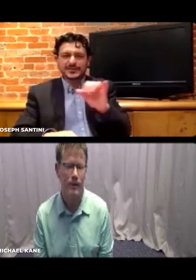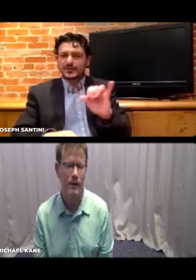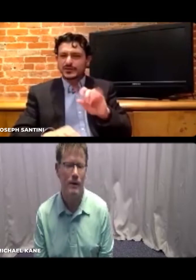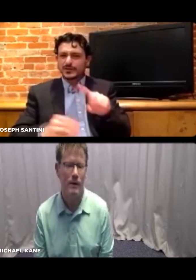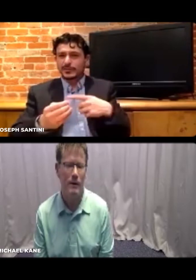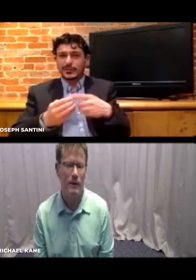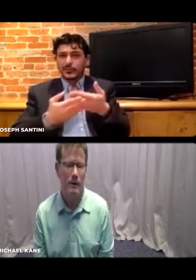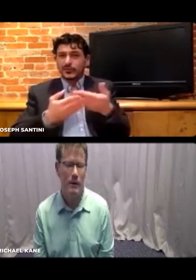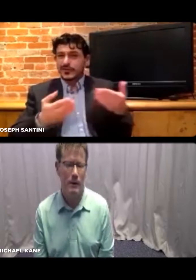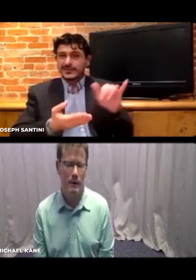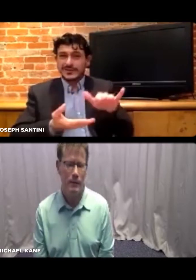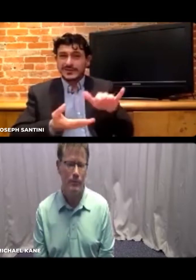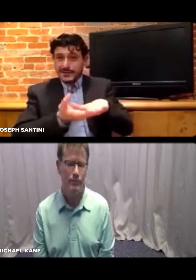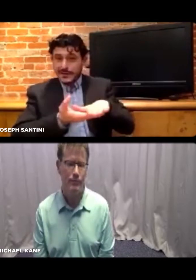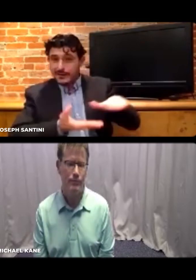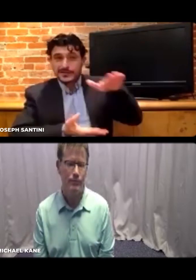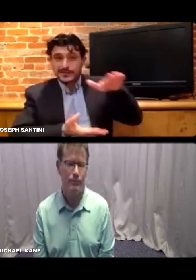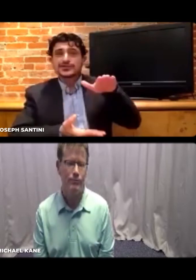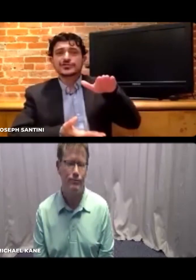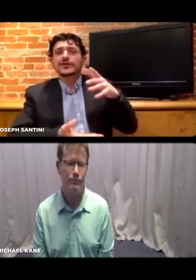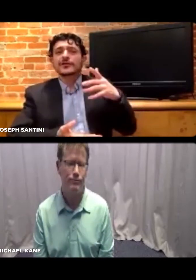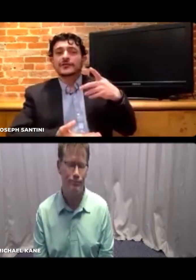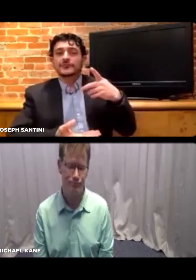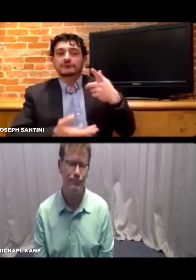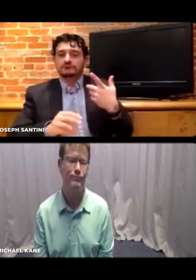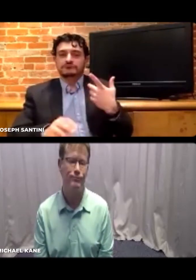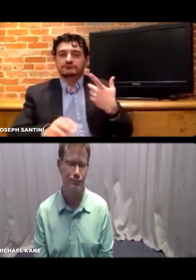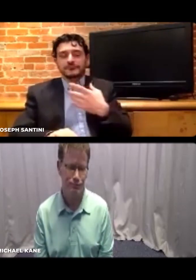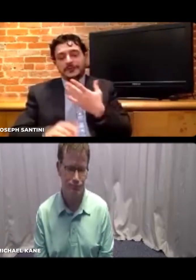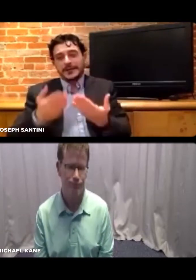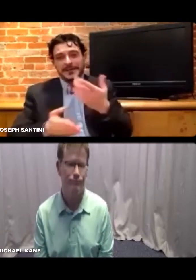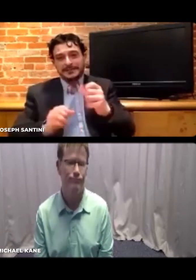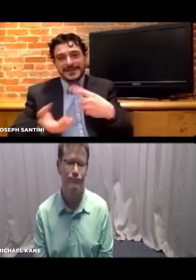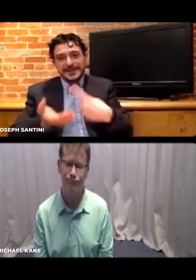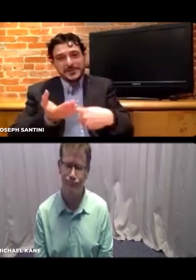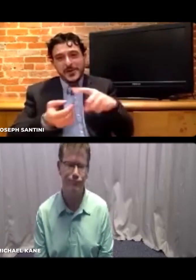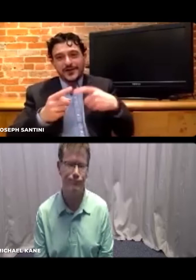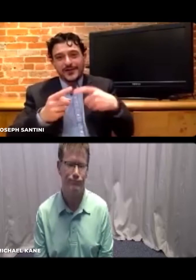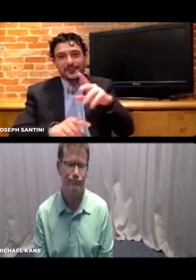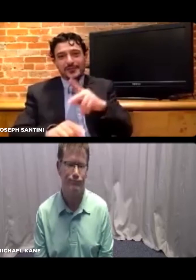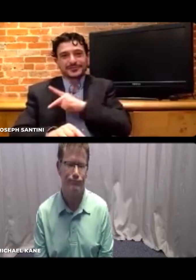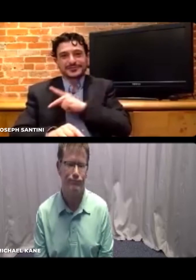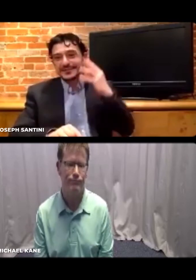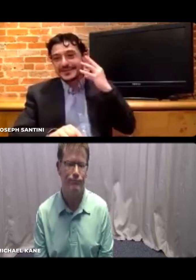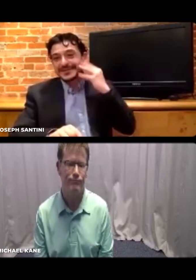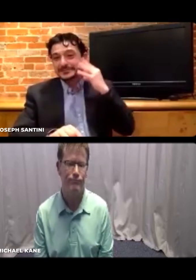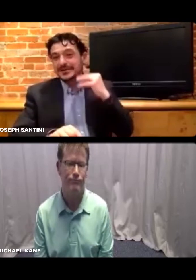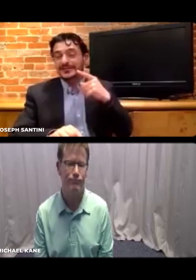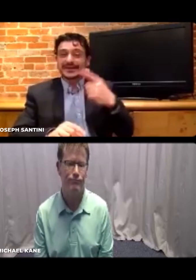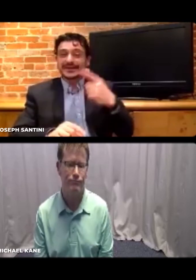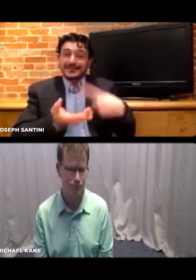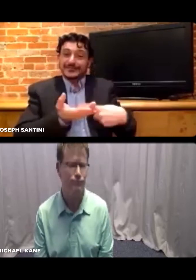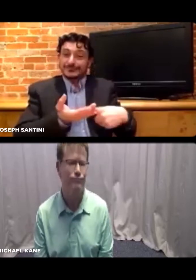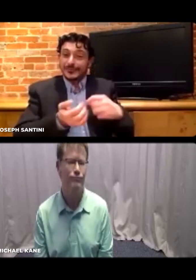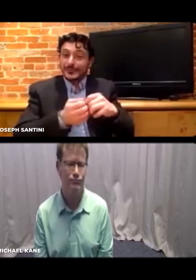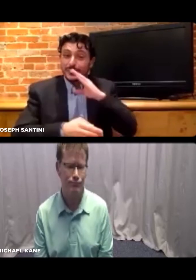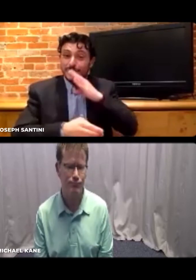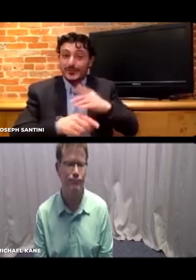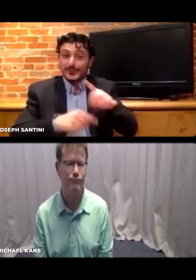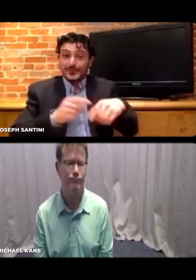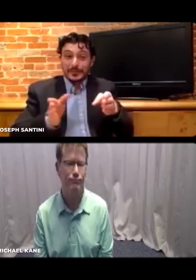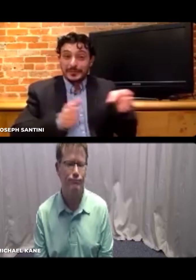Well, I'm curious, Mike, then for college level youth. I know we're talking about your daughter's age